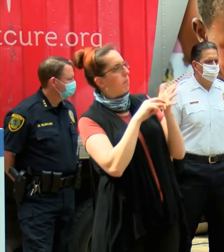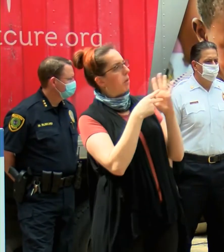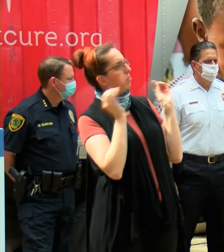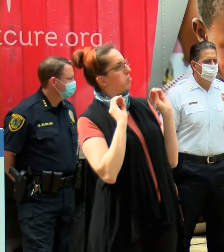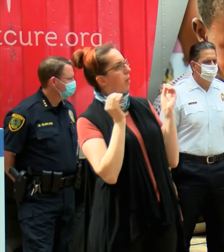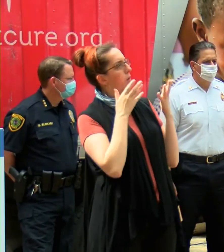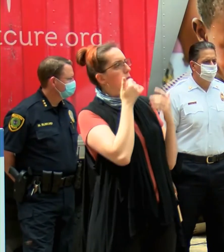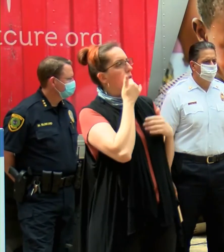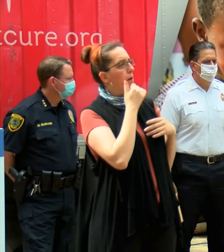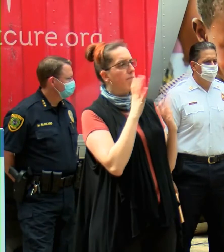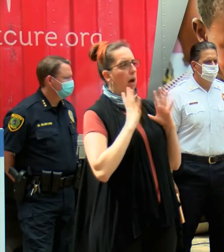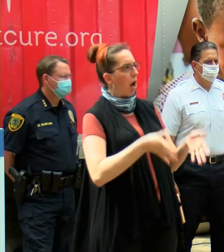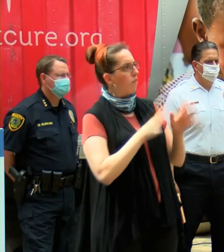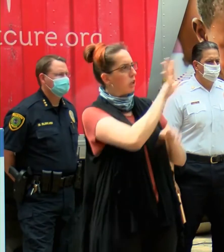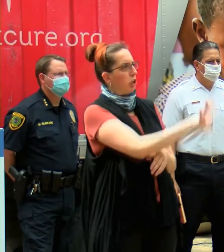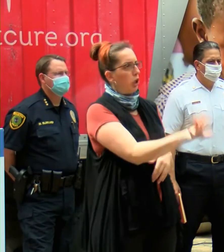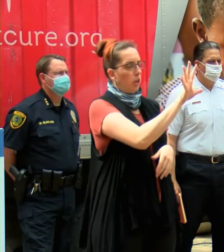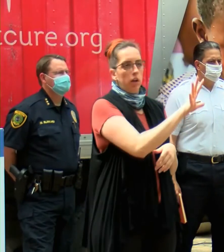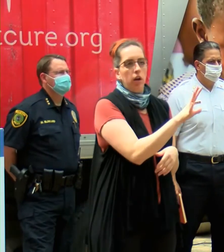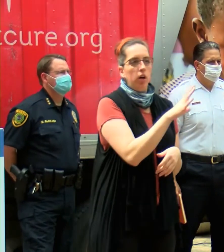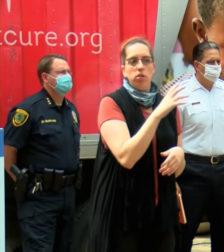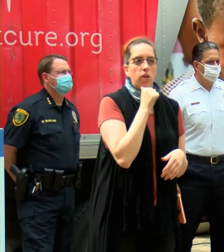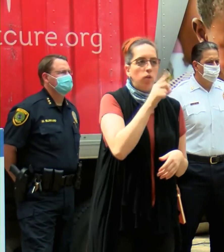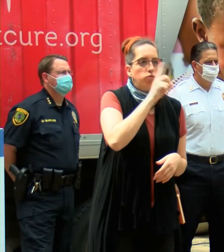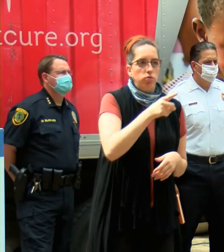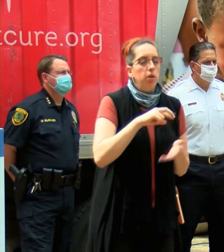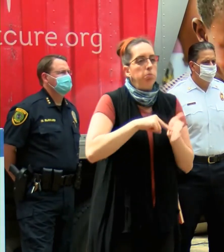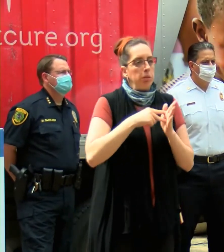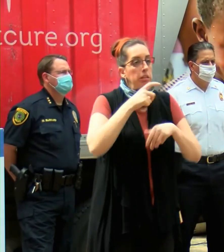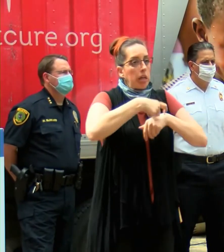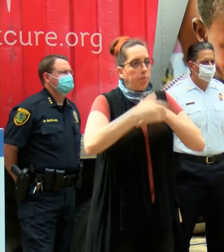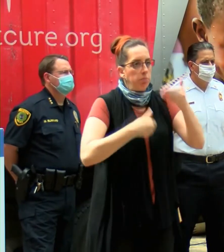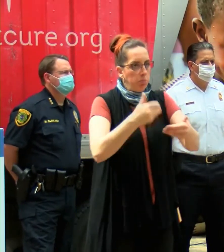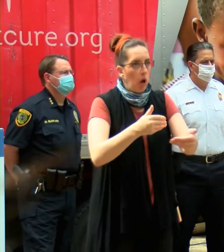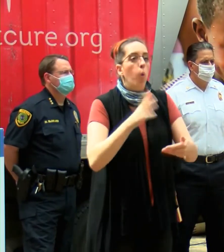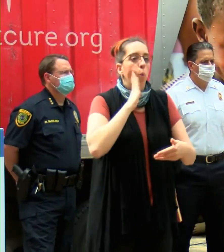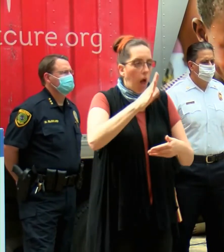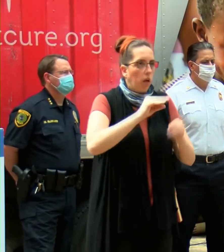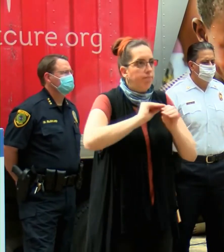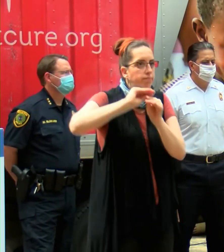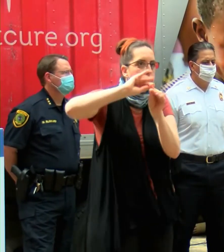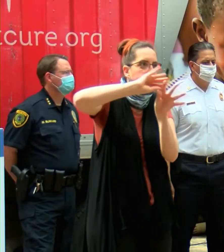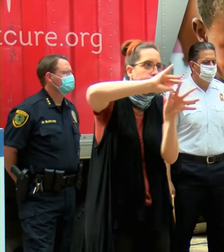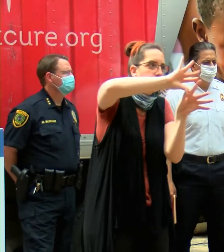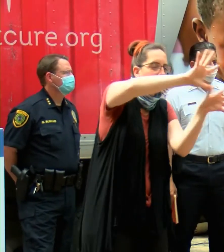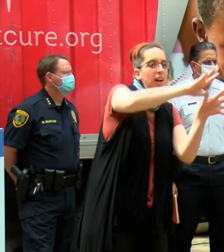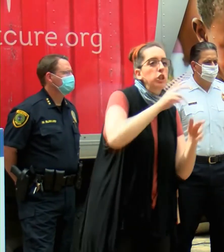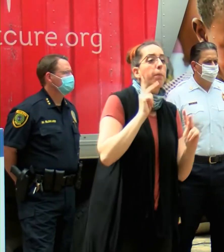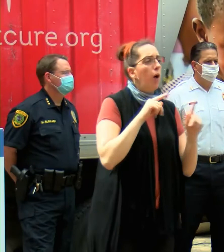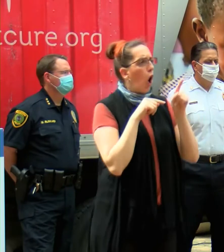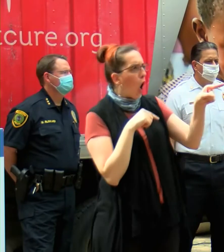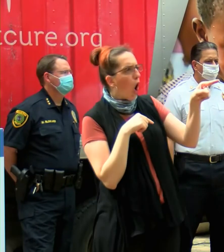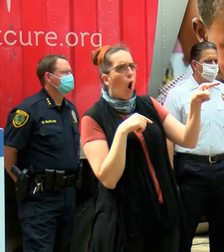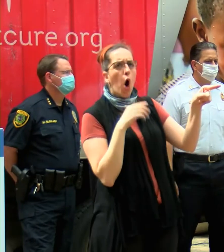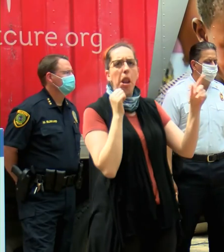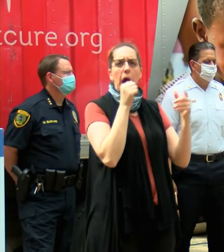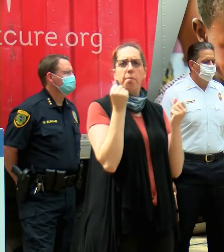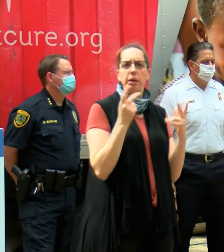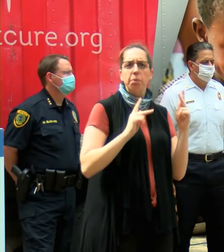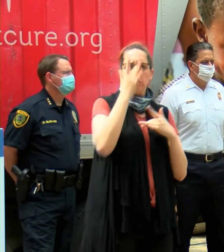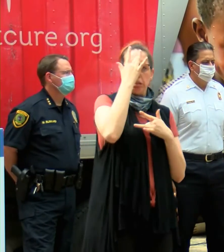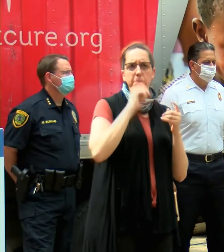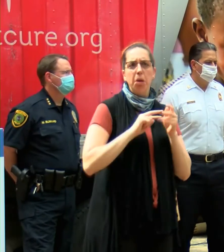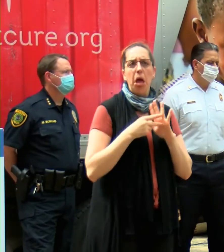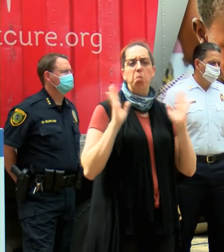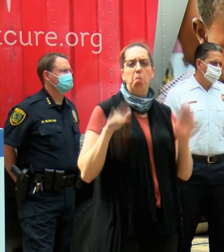of time, generally, before that area will have an issue. And so we don't want people dropping their guard because the map suggests that they didn't have a big problem there. It may be